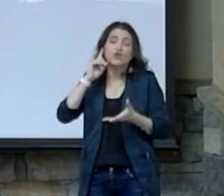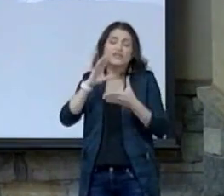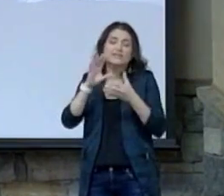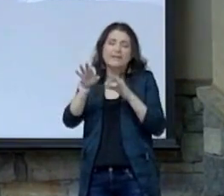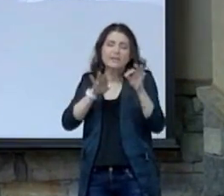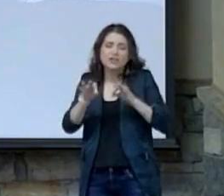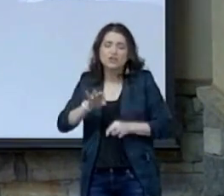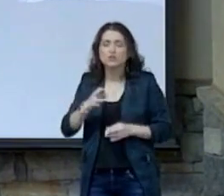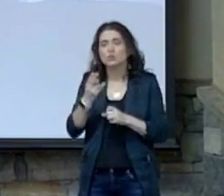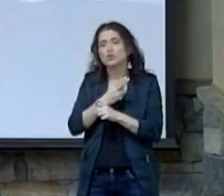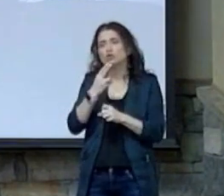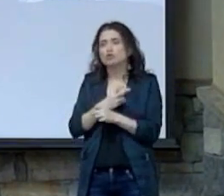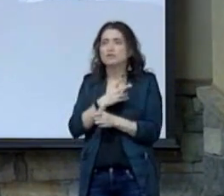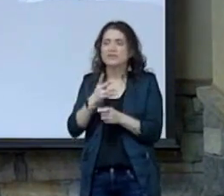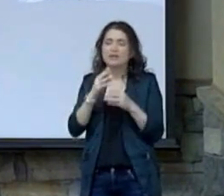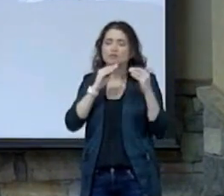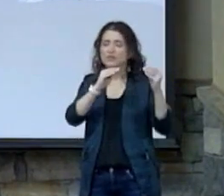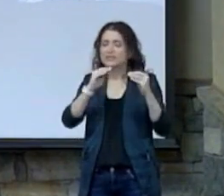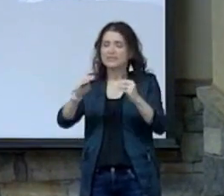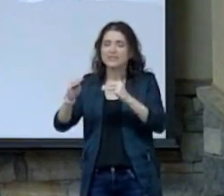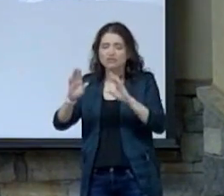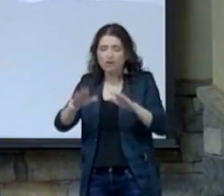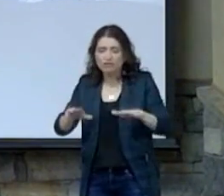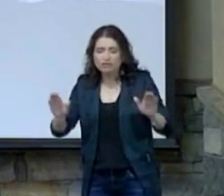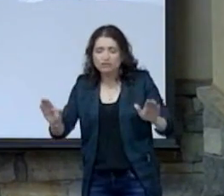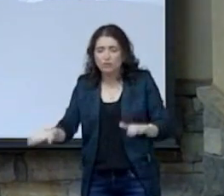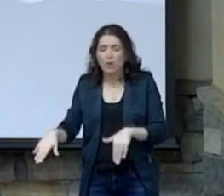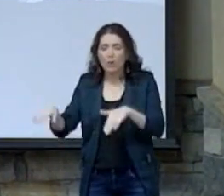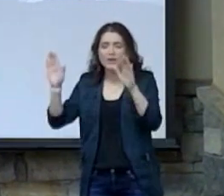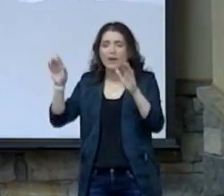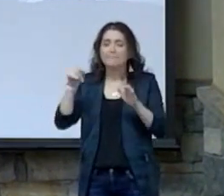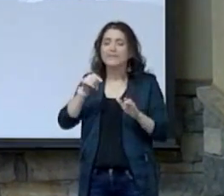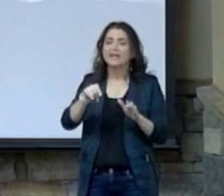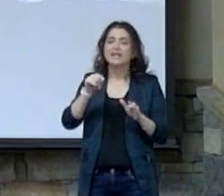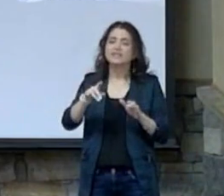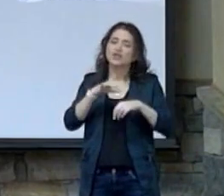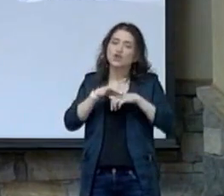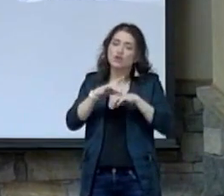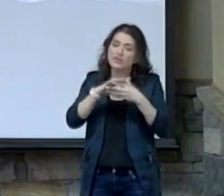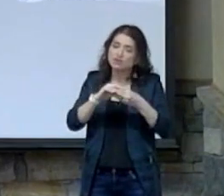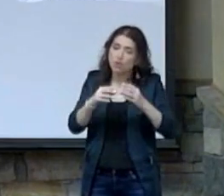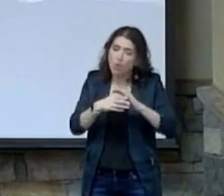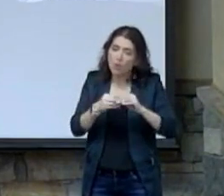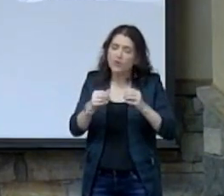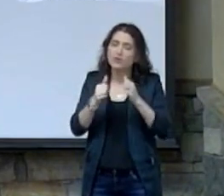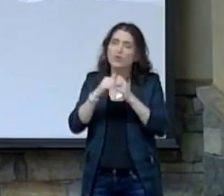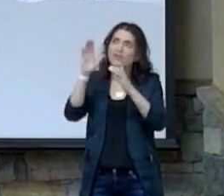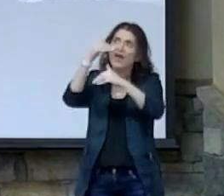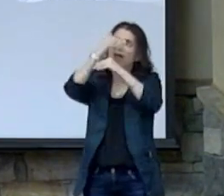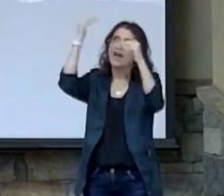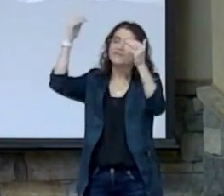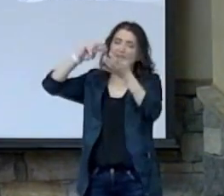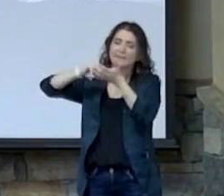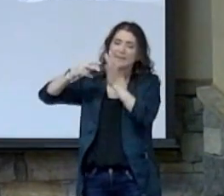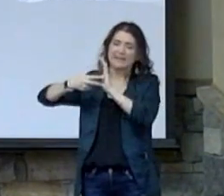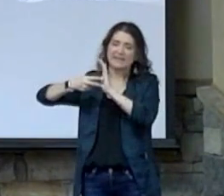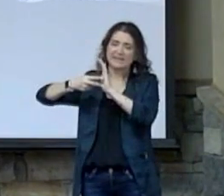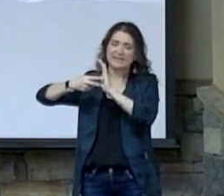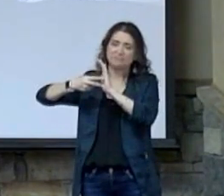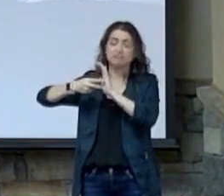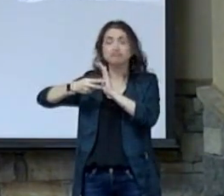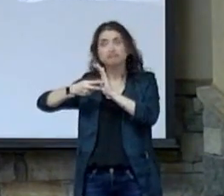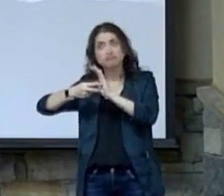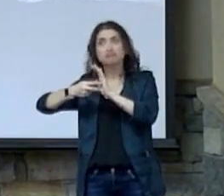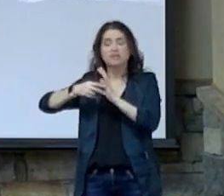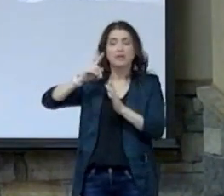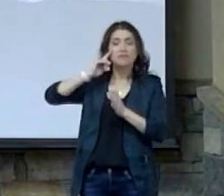we'll use this as we're teaching our children growing up. It's an earthly story with a heavenly meaning. And I think